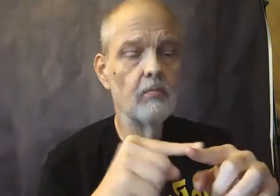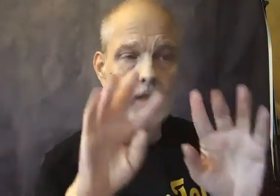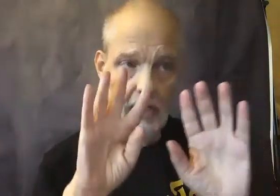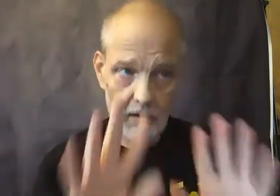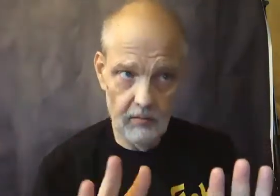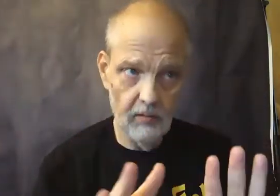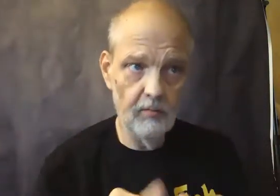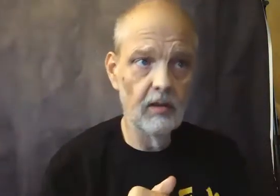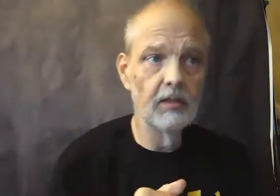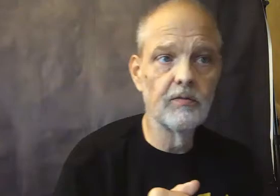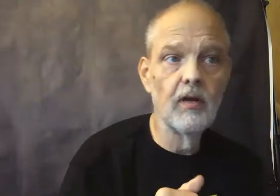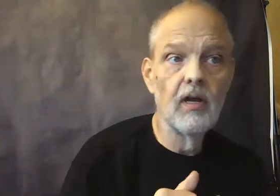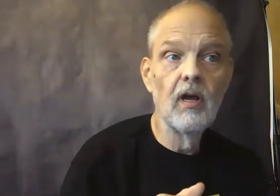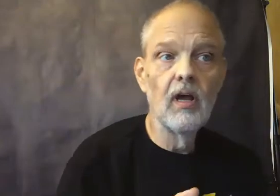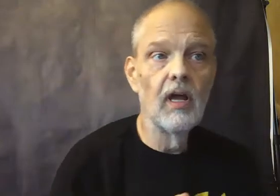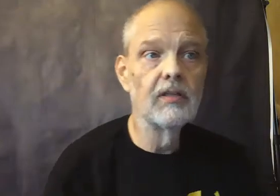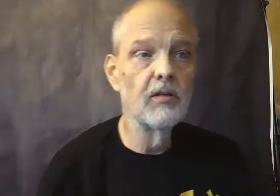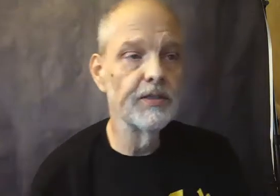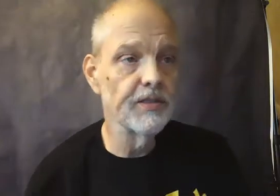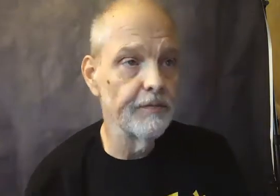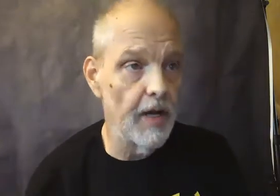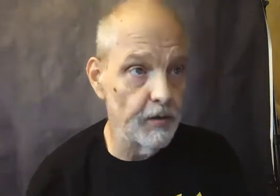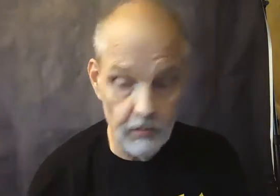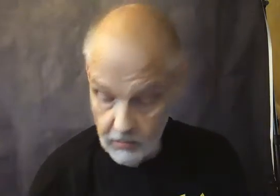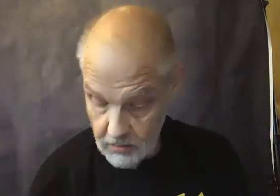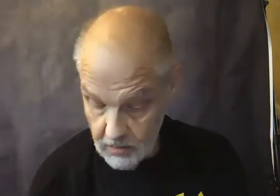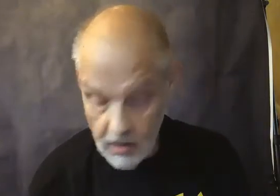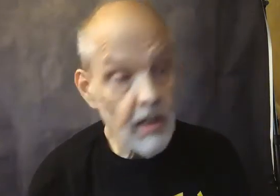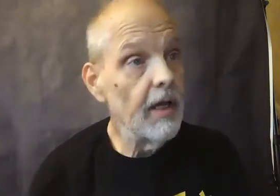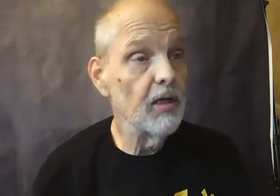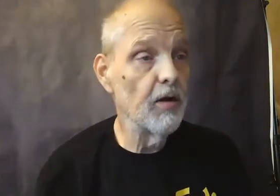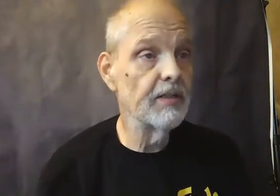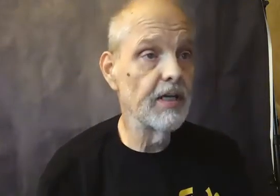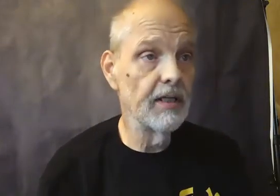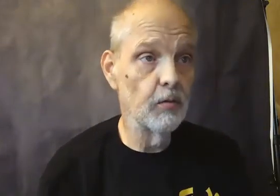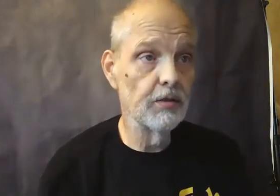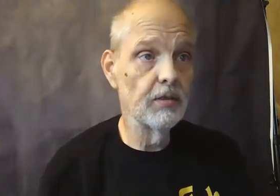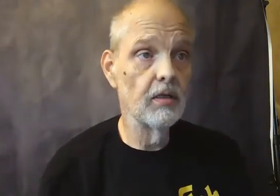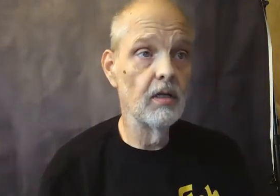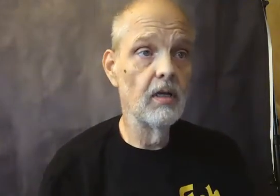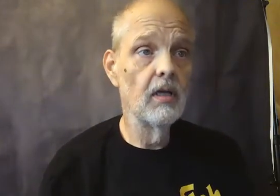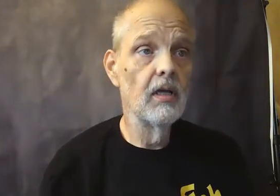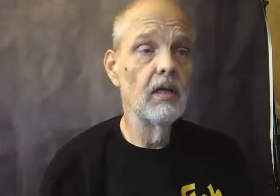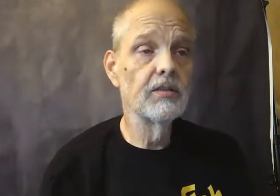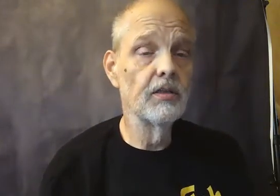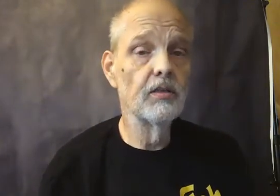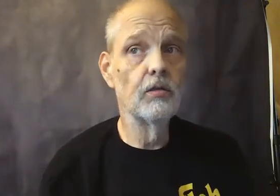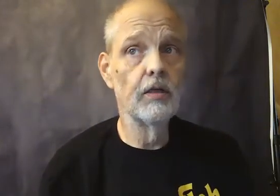But again, it's in position final in American Sign Language. So it